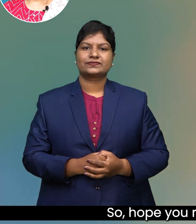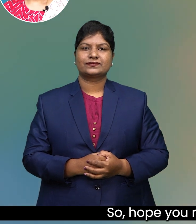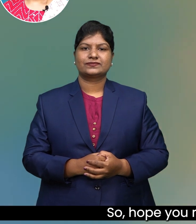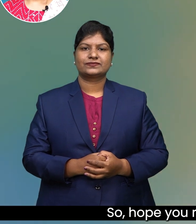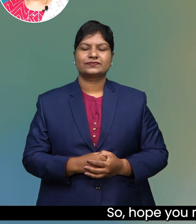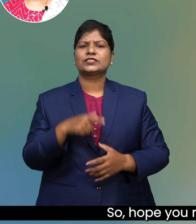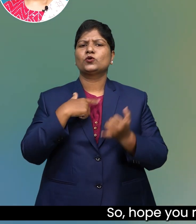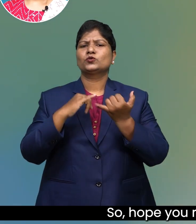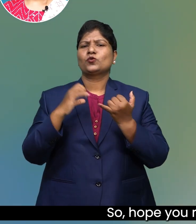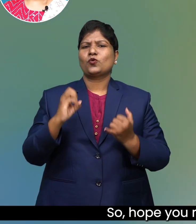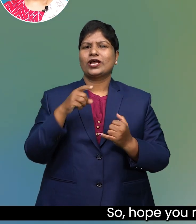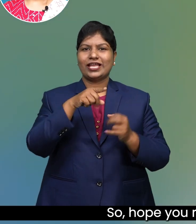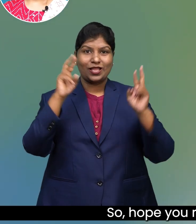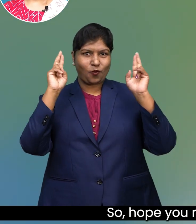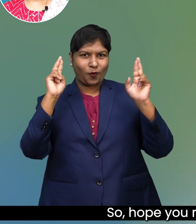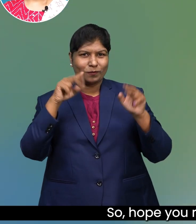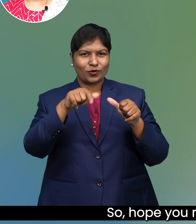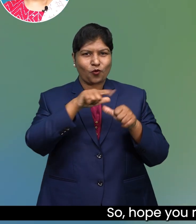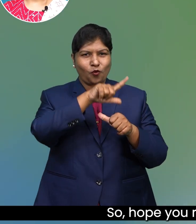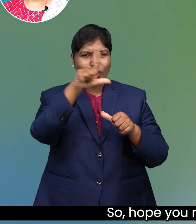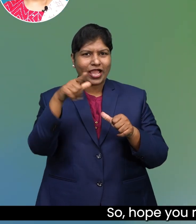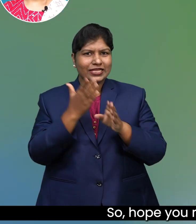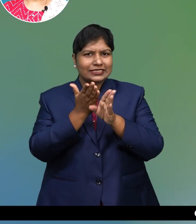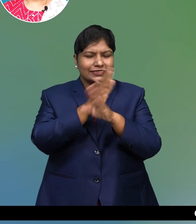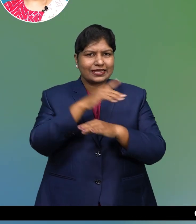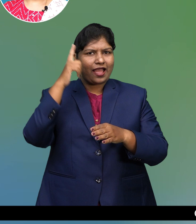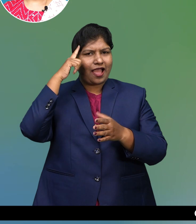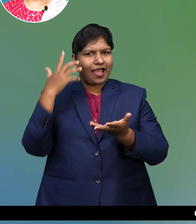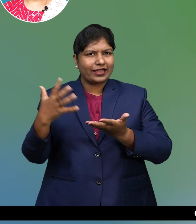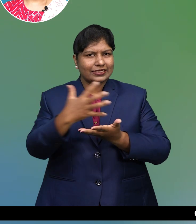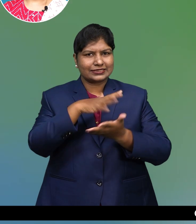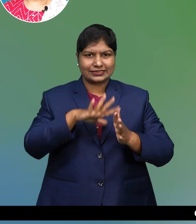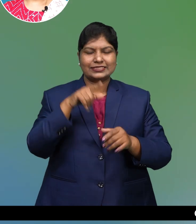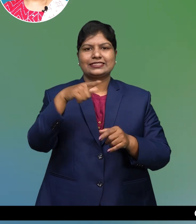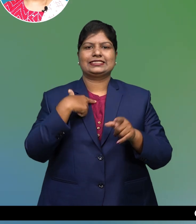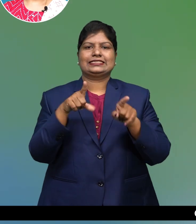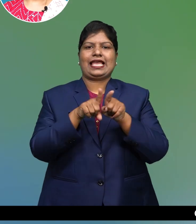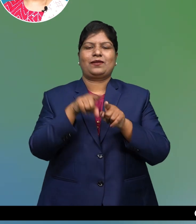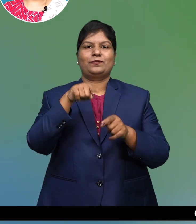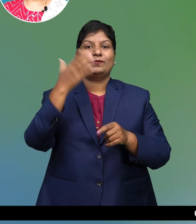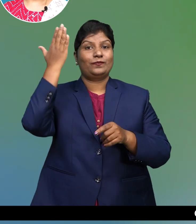So, hope you recollected these key points of that lesson.